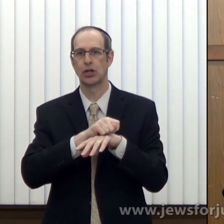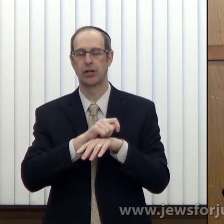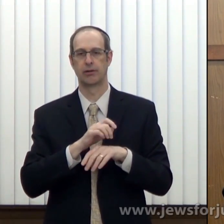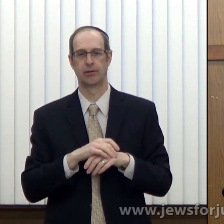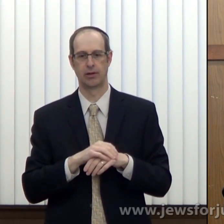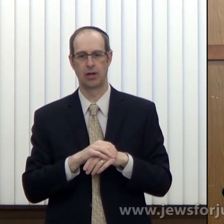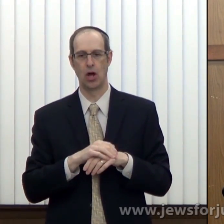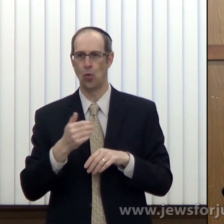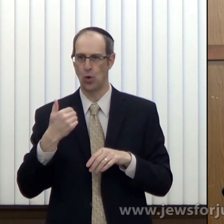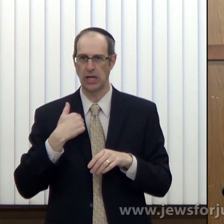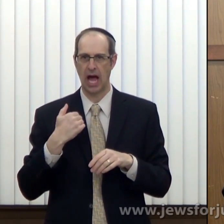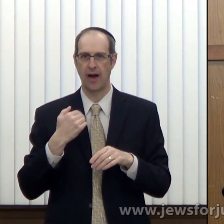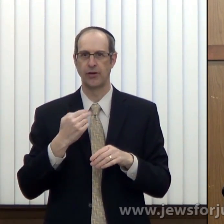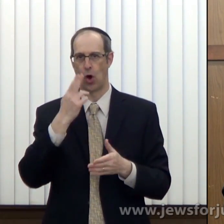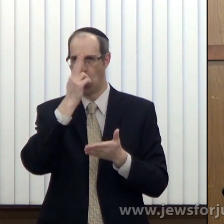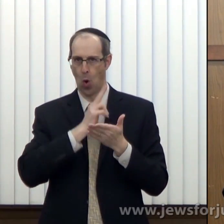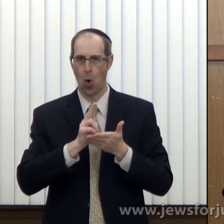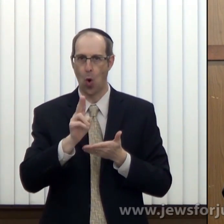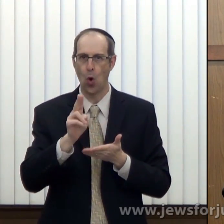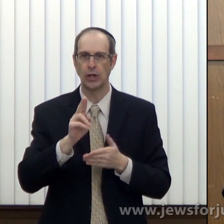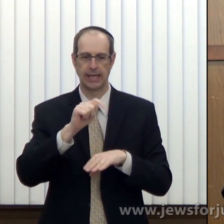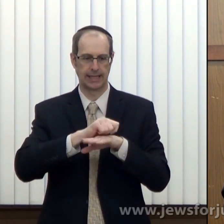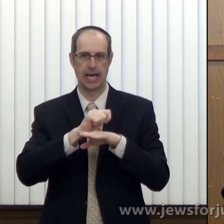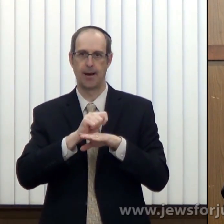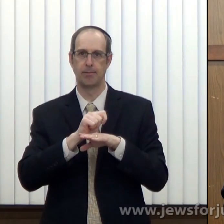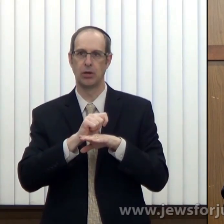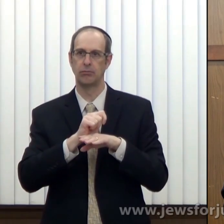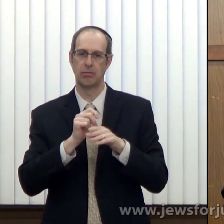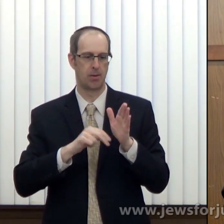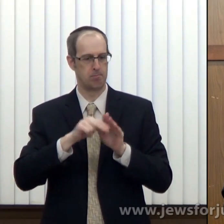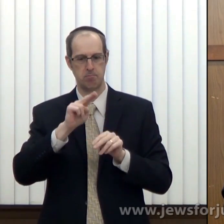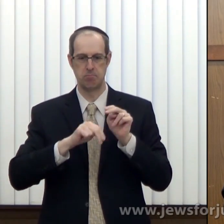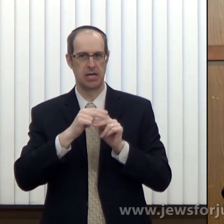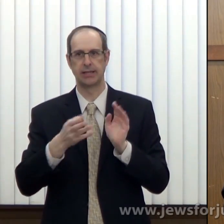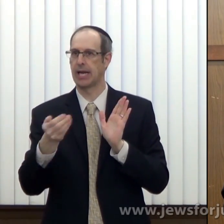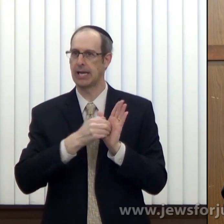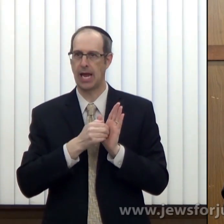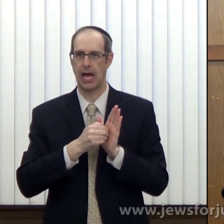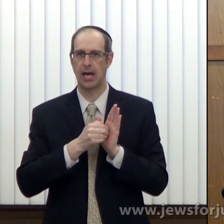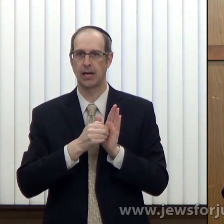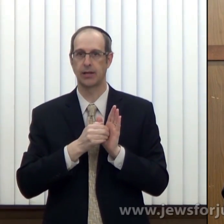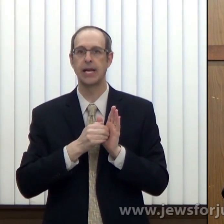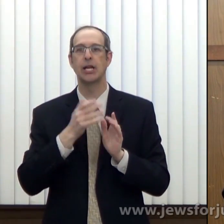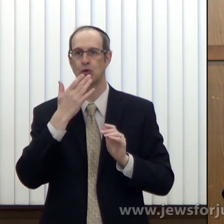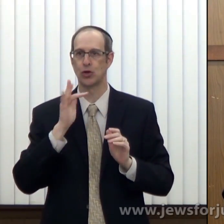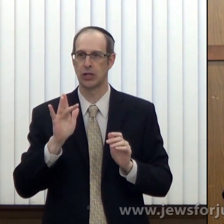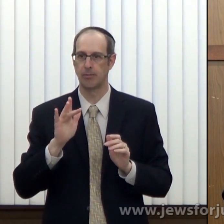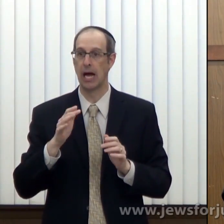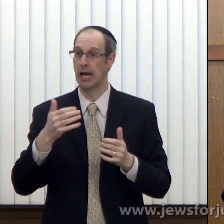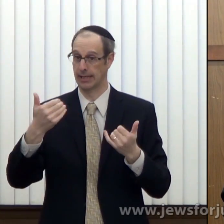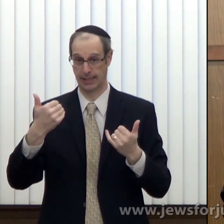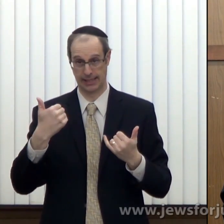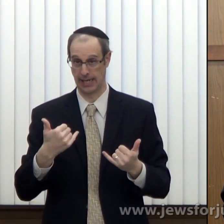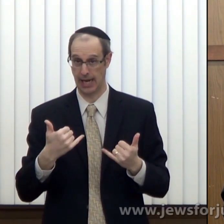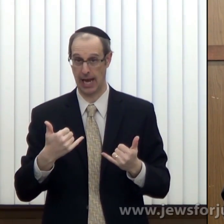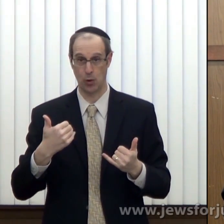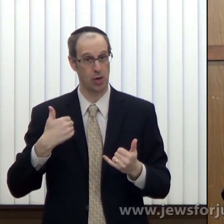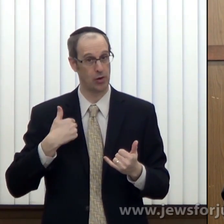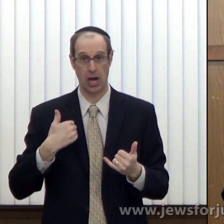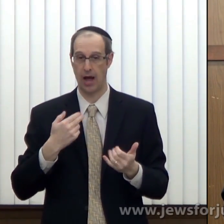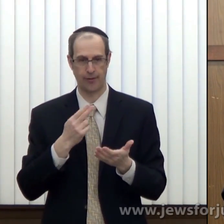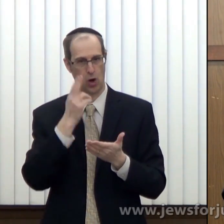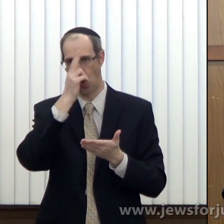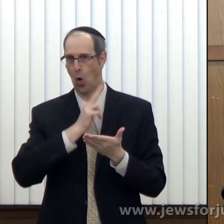the Holy Temple restored in Jerusalem. Today we do not have a Holy